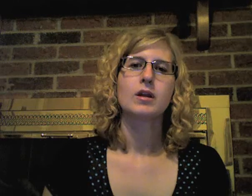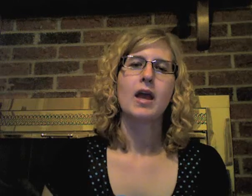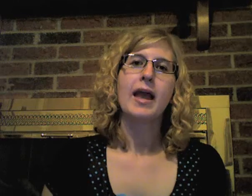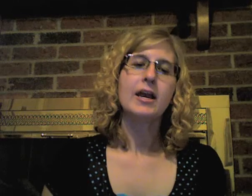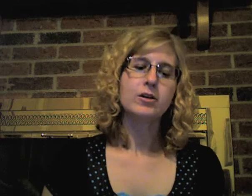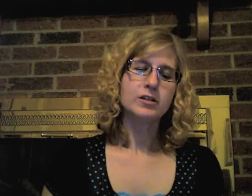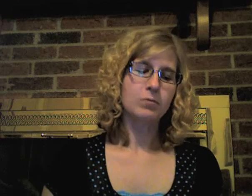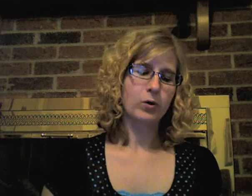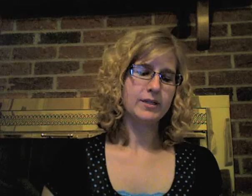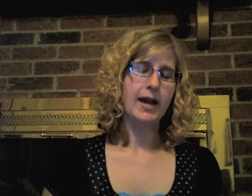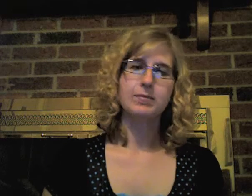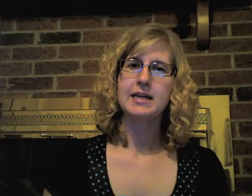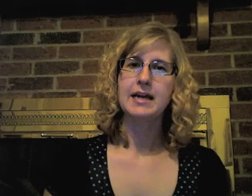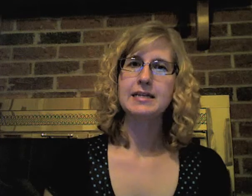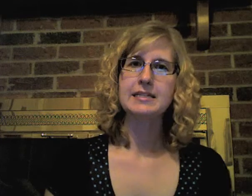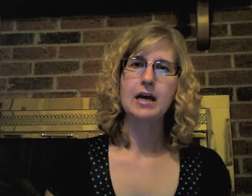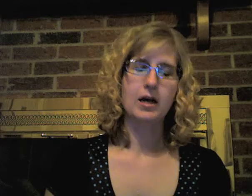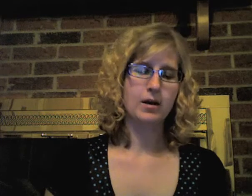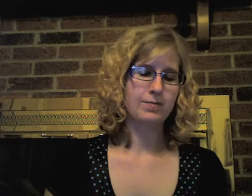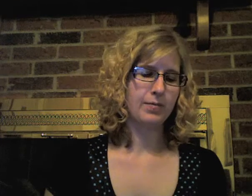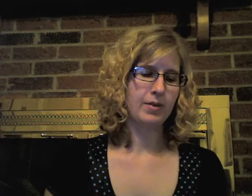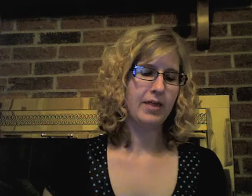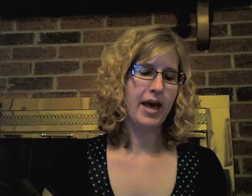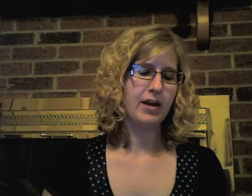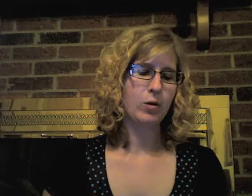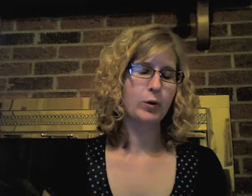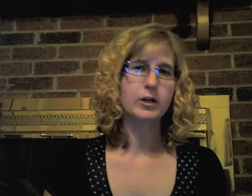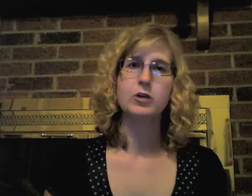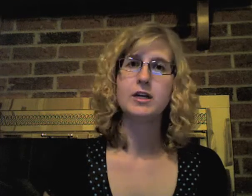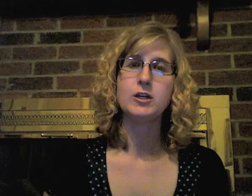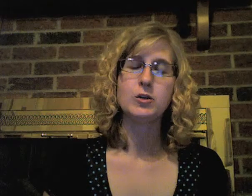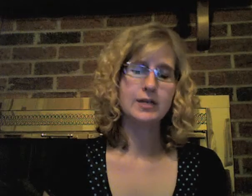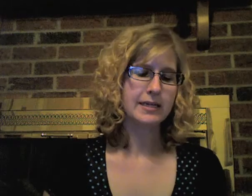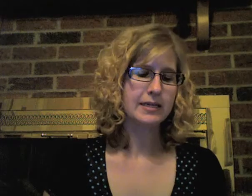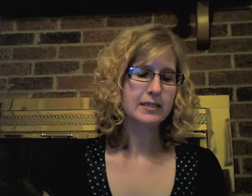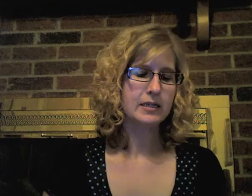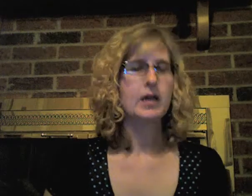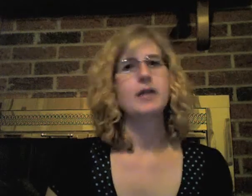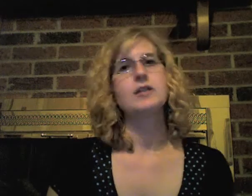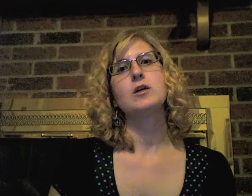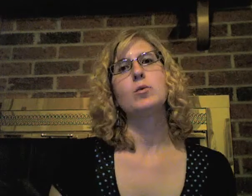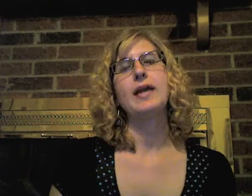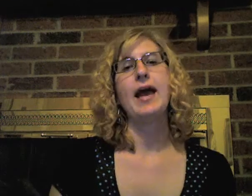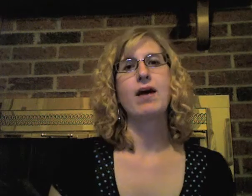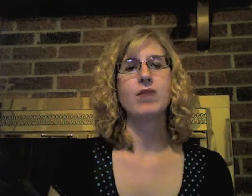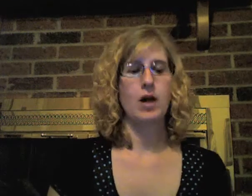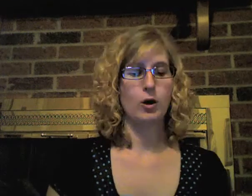here are some more time signs that were included in Unit 6. So we have early,